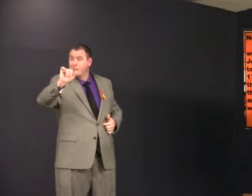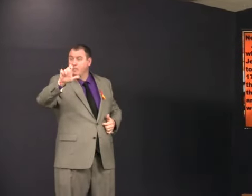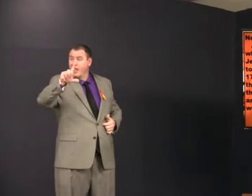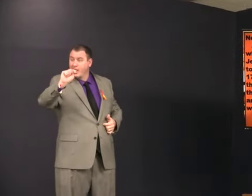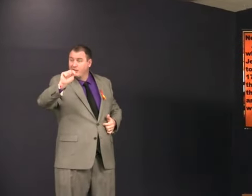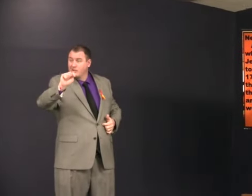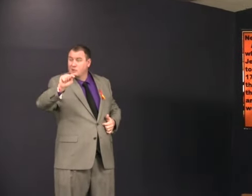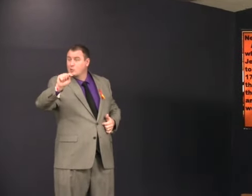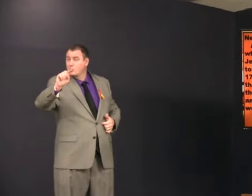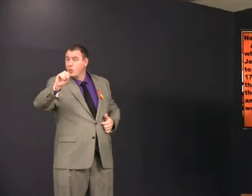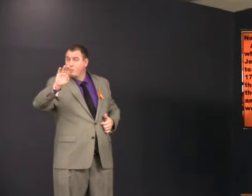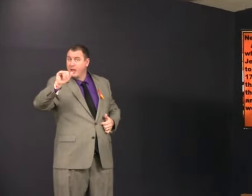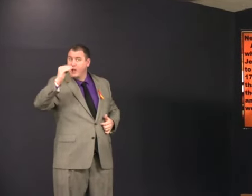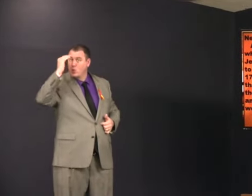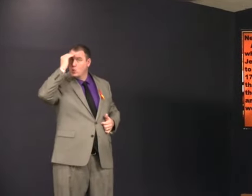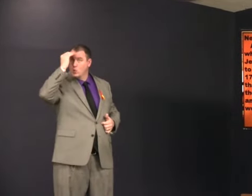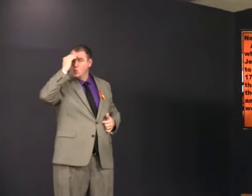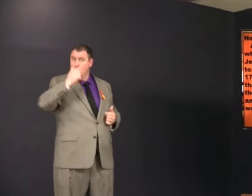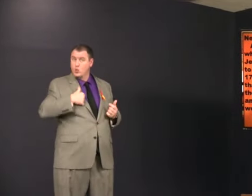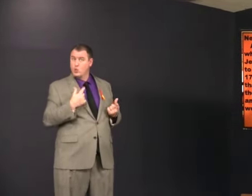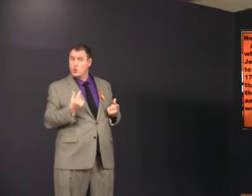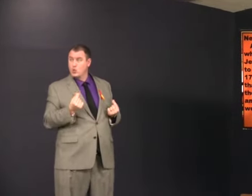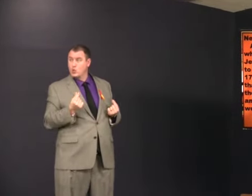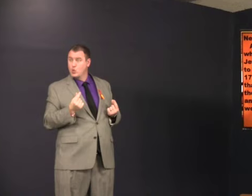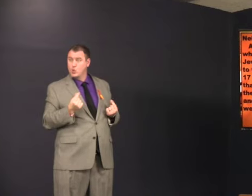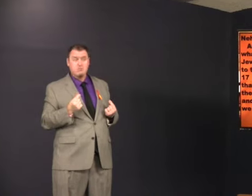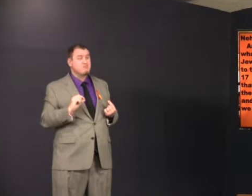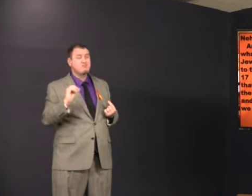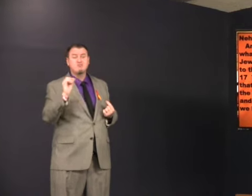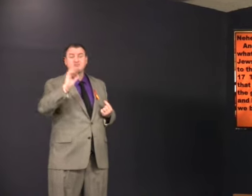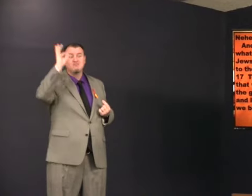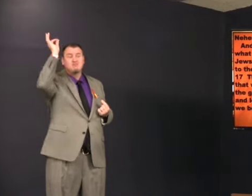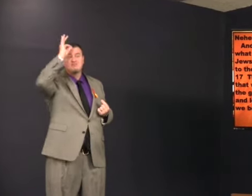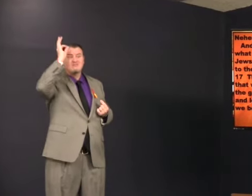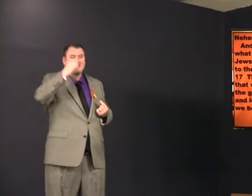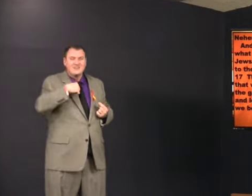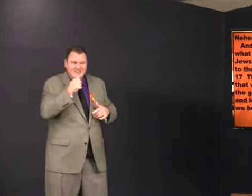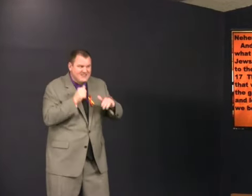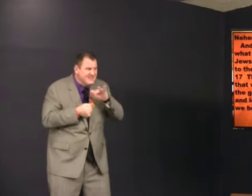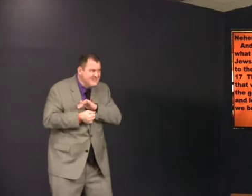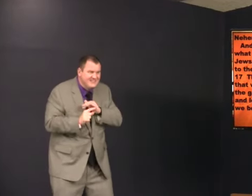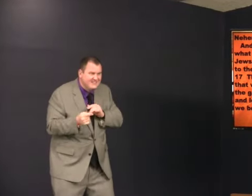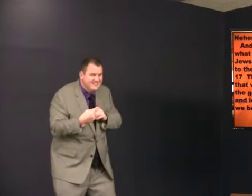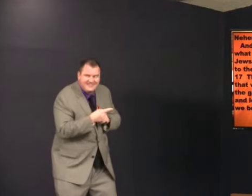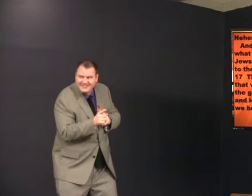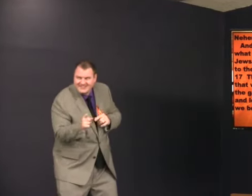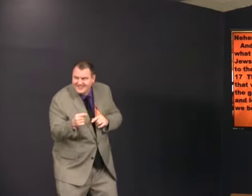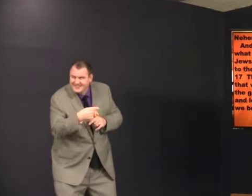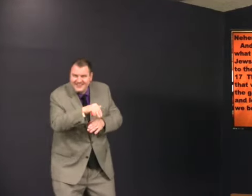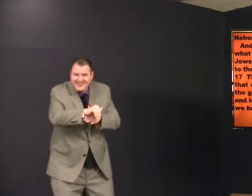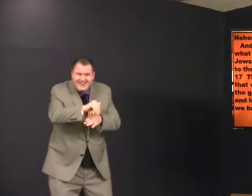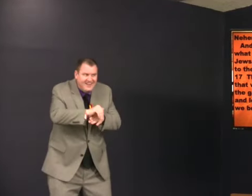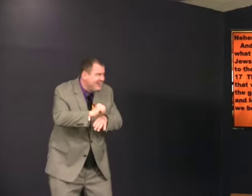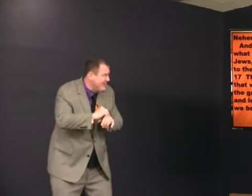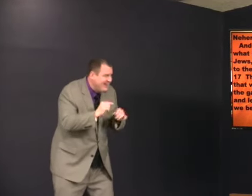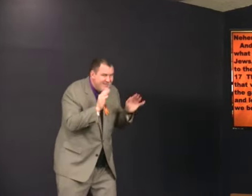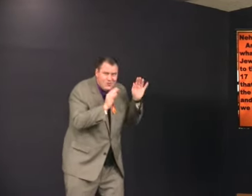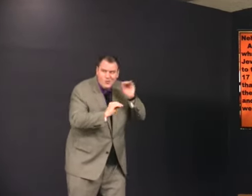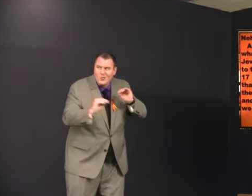So we go on, and Sanballat and the rulers, the rulers did not know where I went.